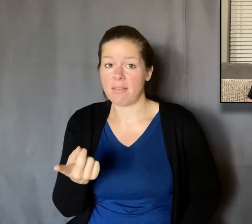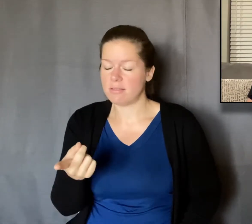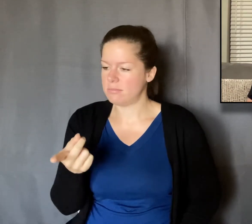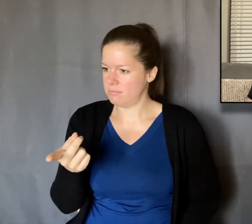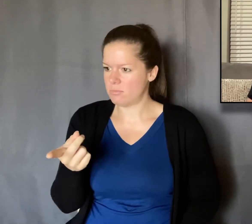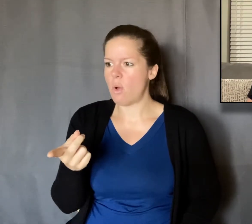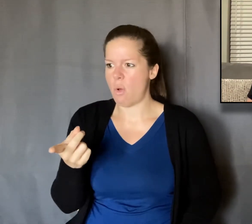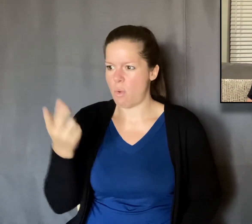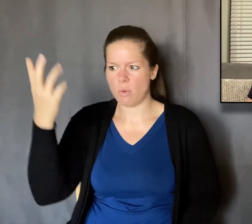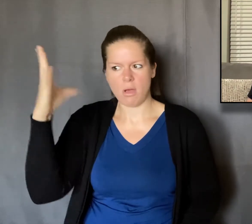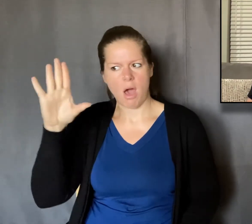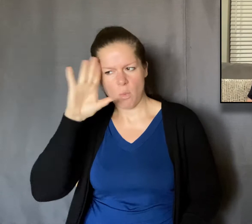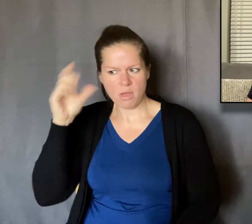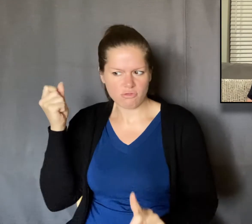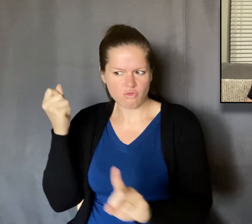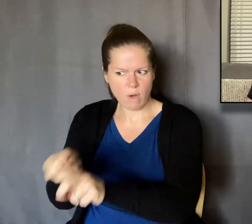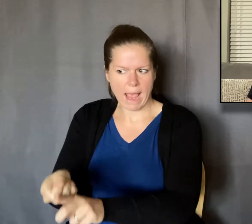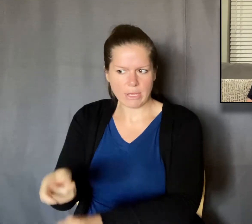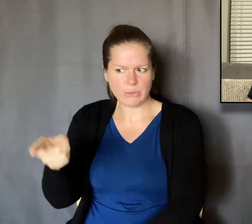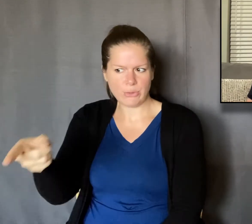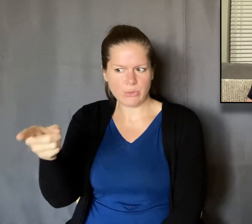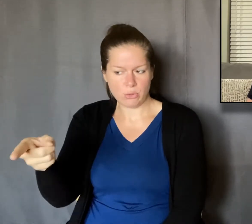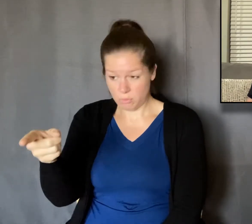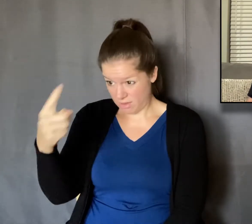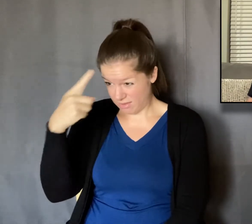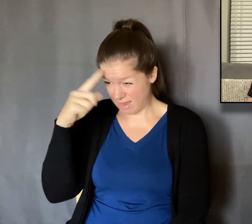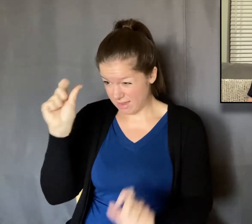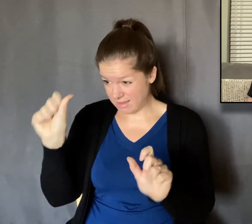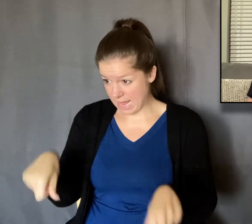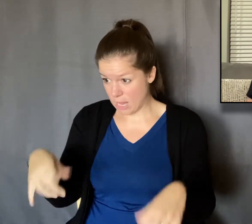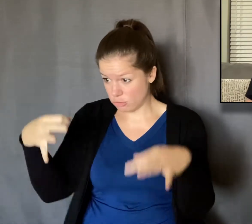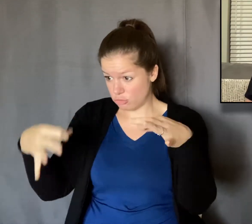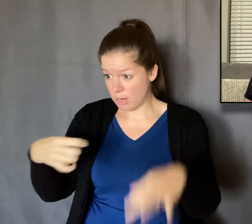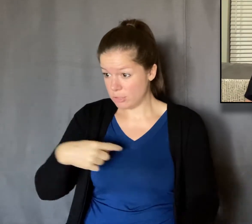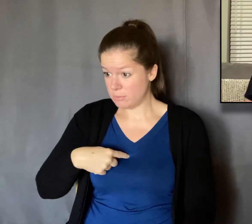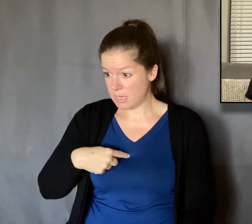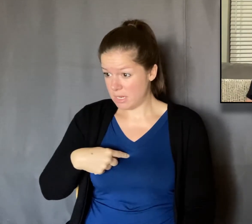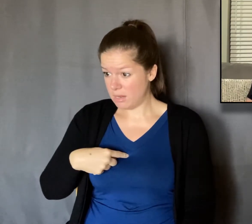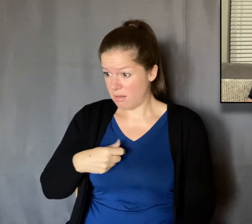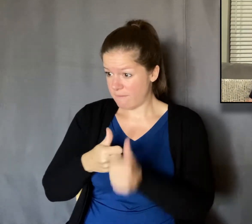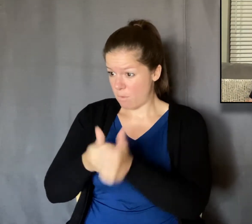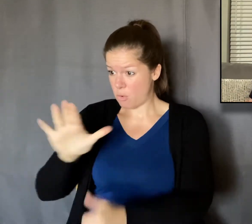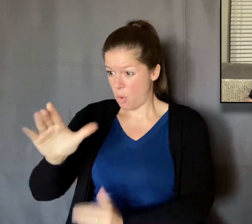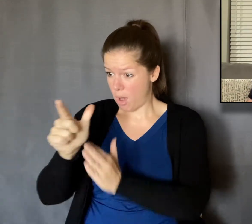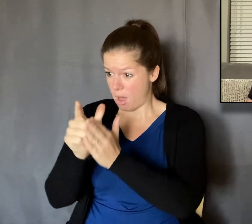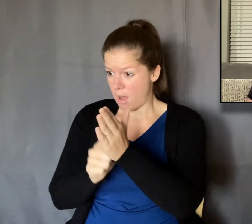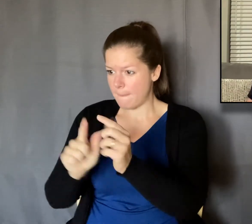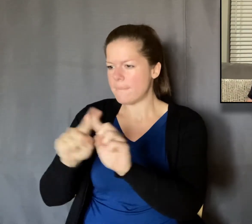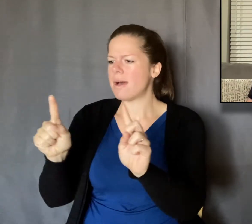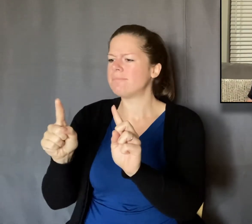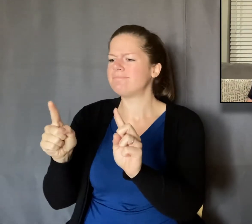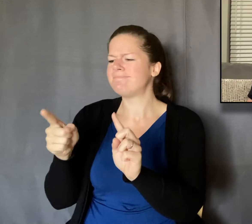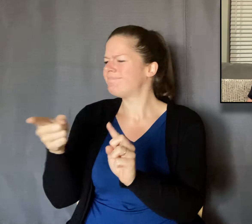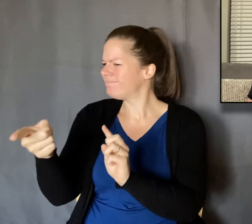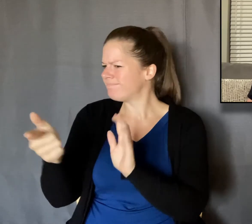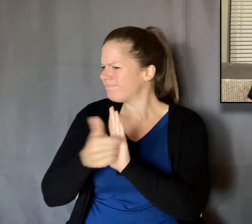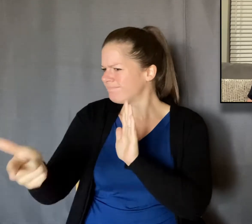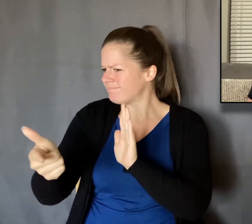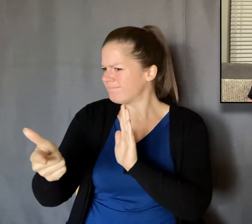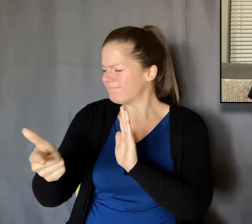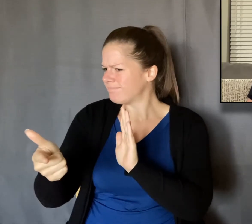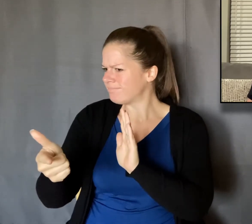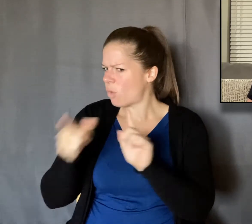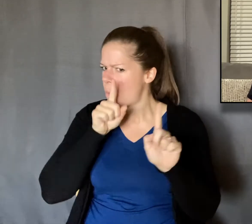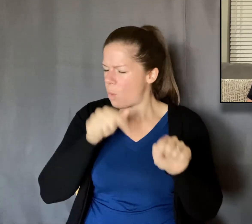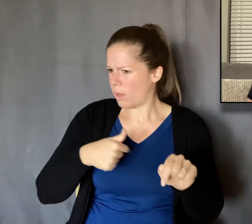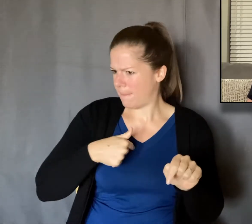whitewashed wall. Are you sitting to judge me according to the law, and yet contrary to the law, you order me to be struck? Of course, it was not lawful for them